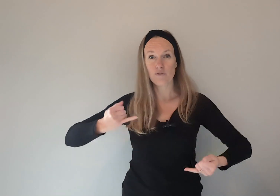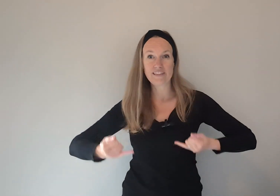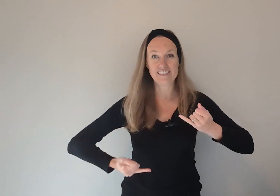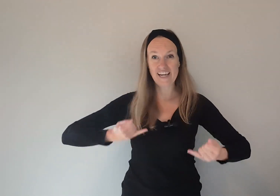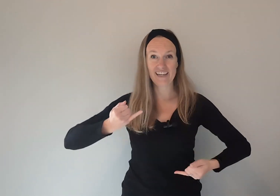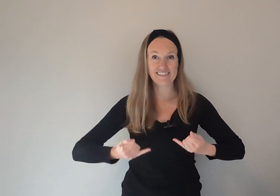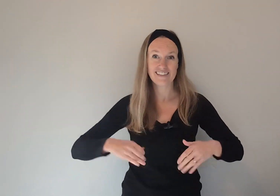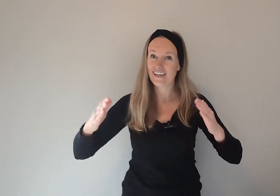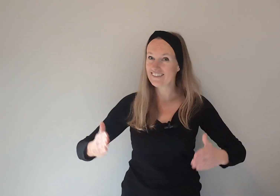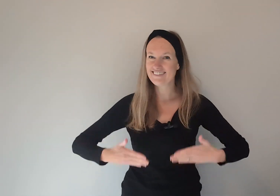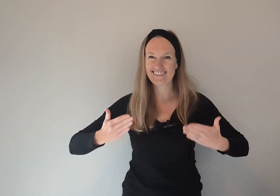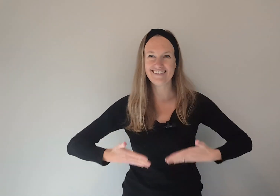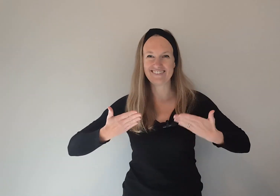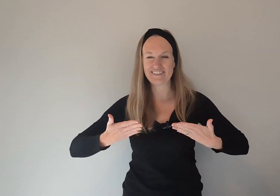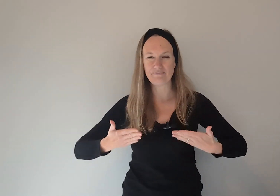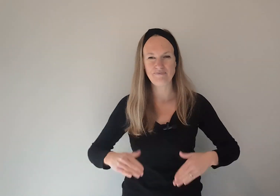with the J's. Okay? Joyful.